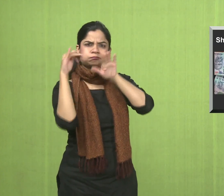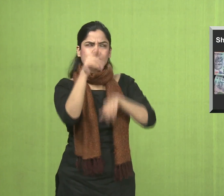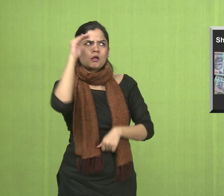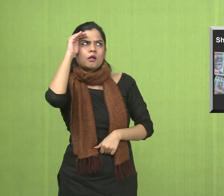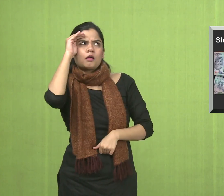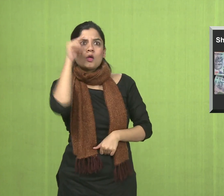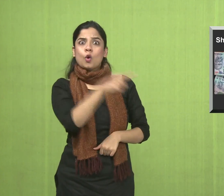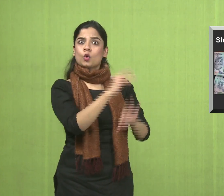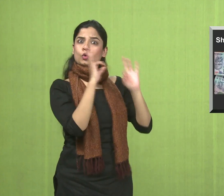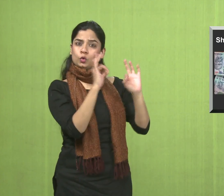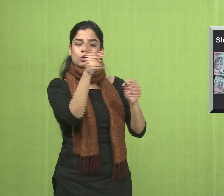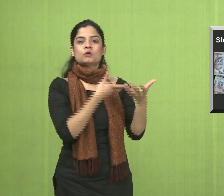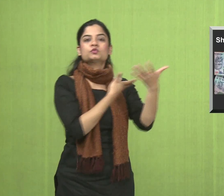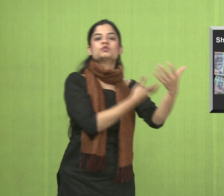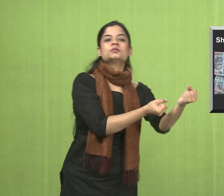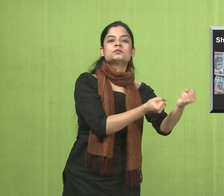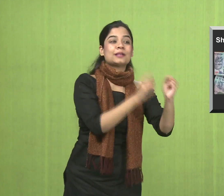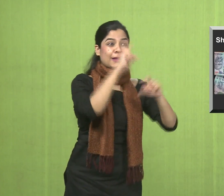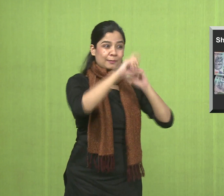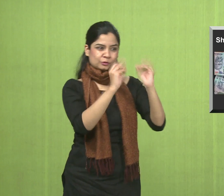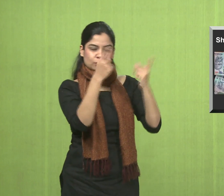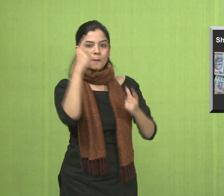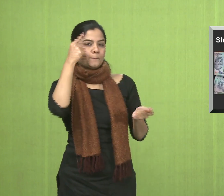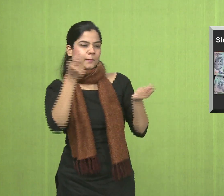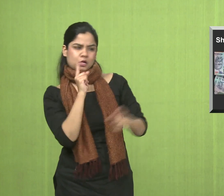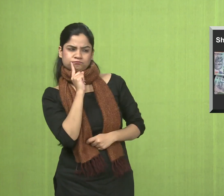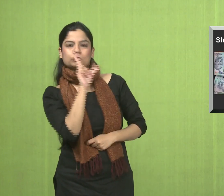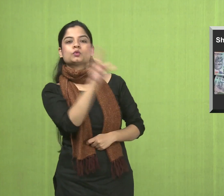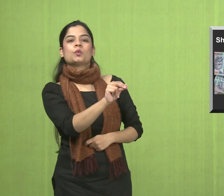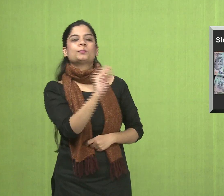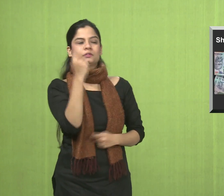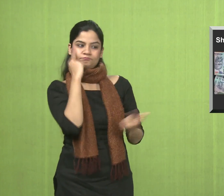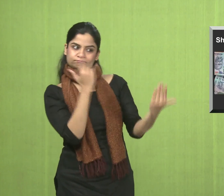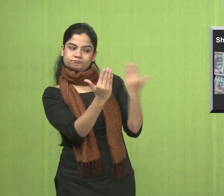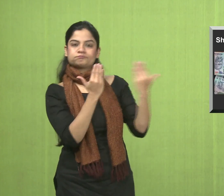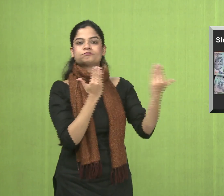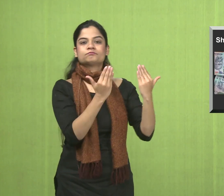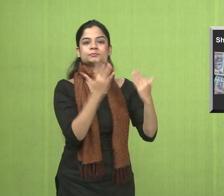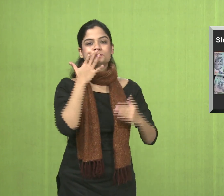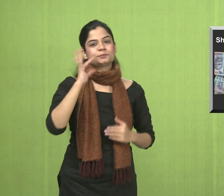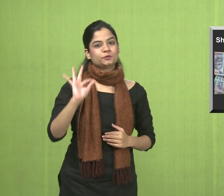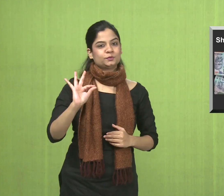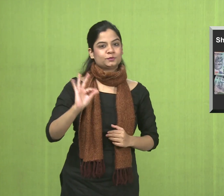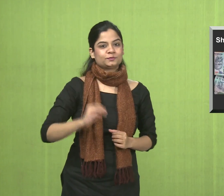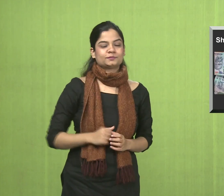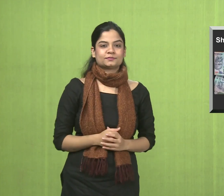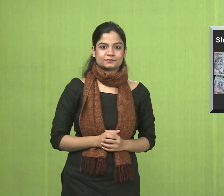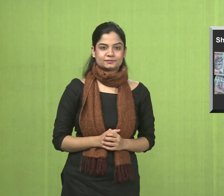for a reputed company to invest in shares and a trustworthy company rather than going for a new or a unreputed